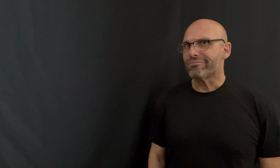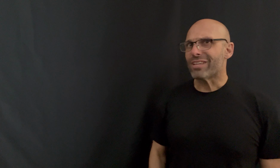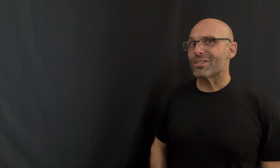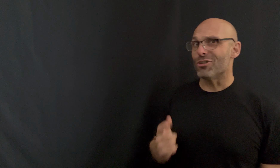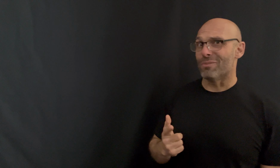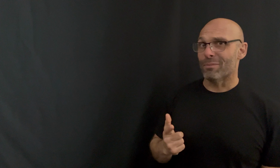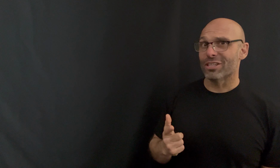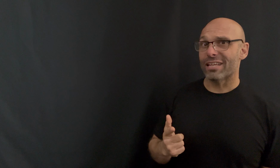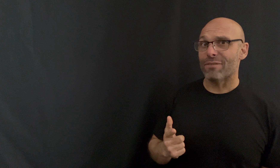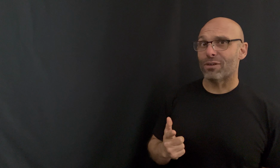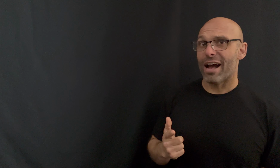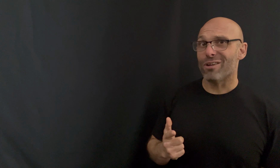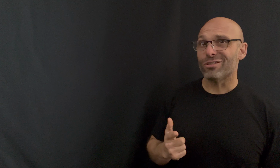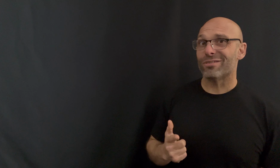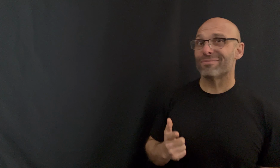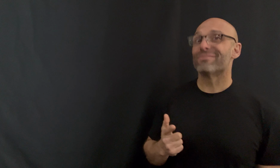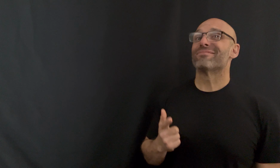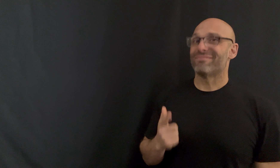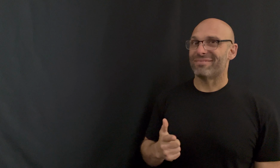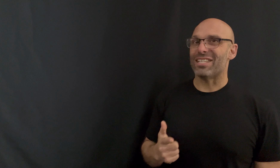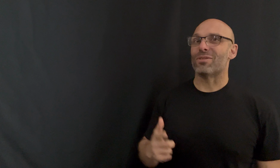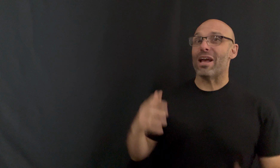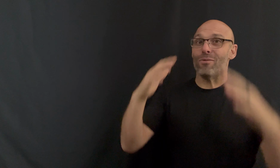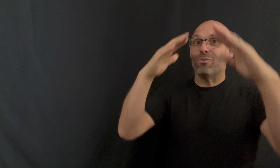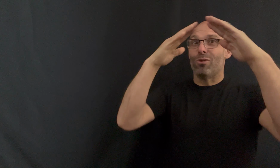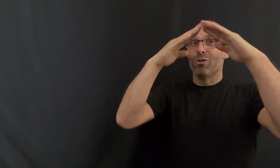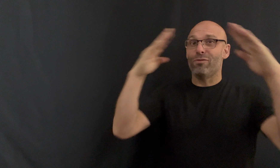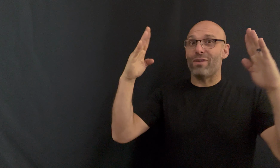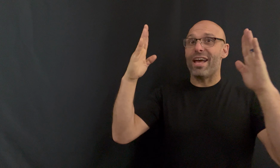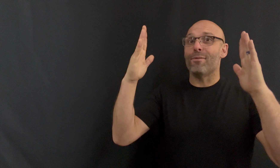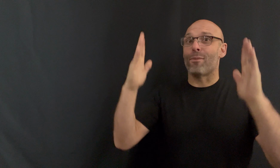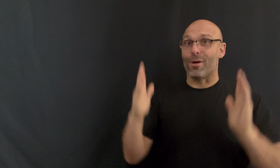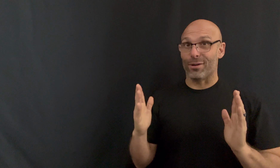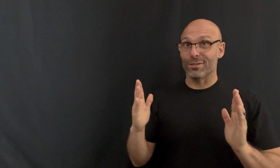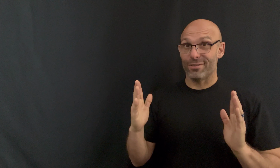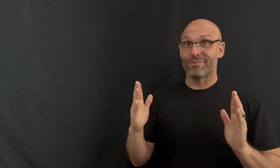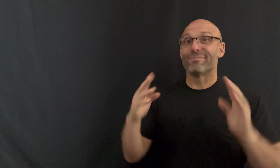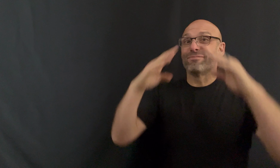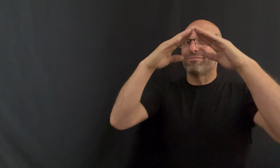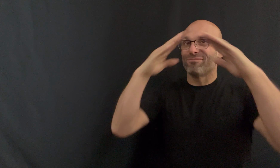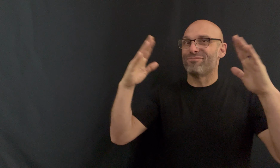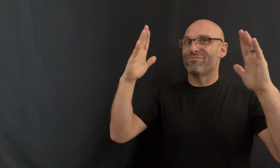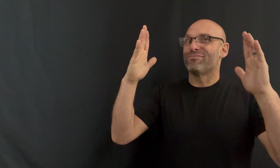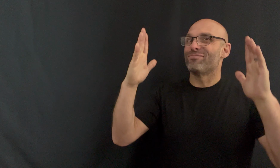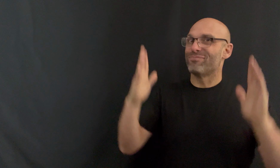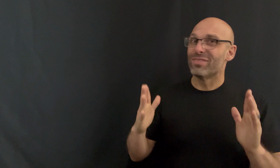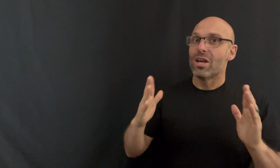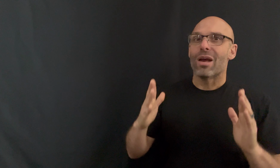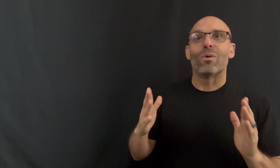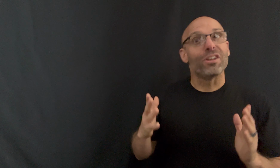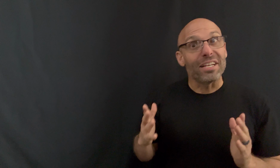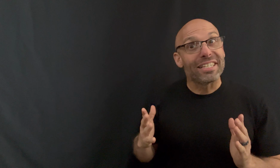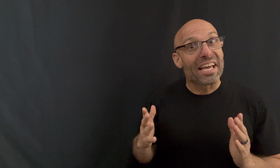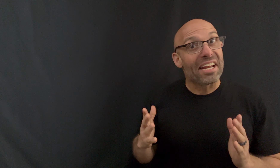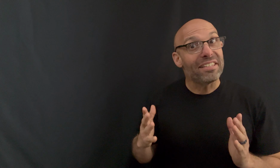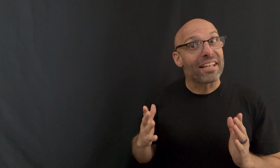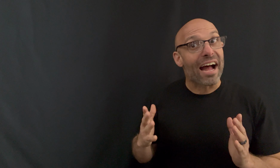Do you remember the sign for house? That's right, roof and walls. And what do you need to get into the